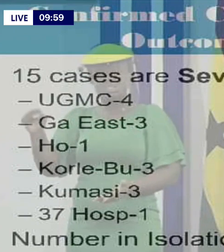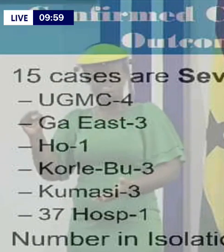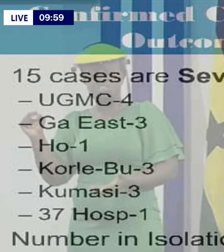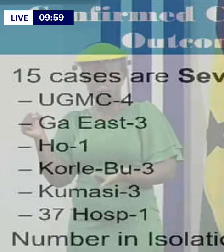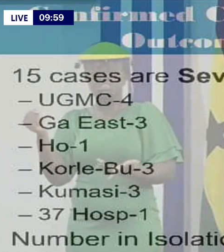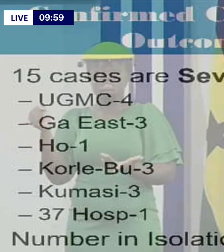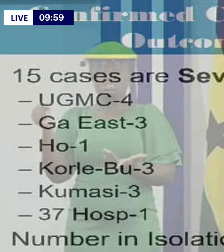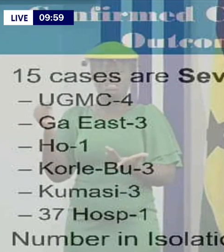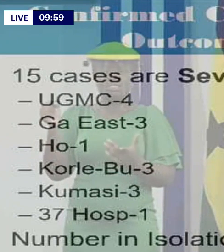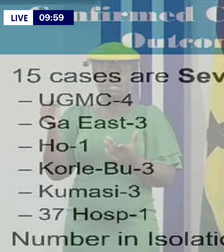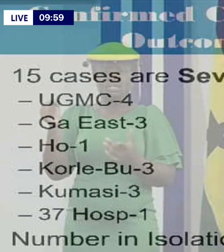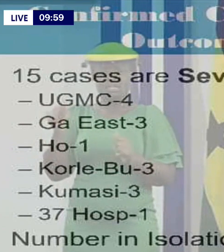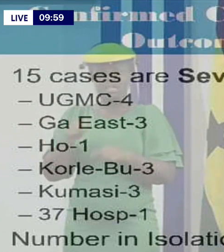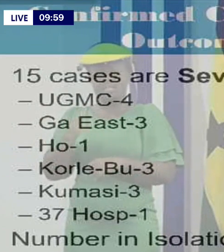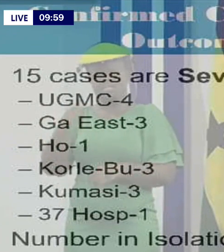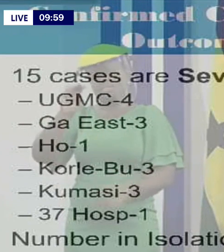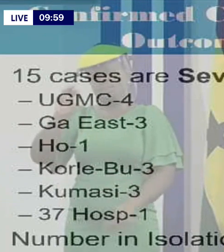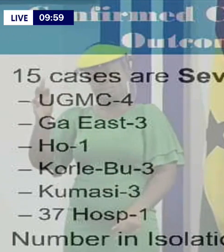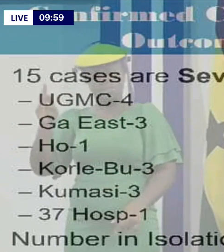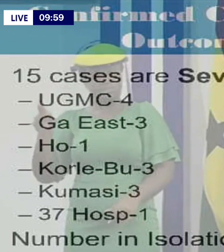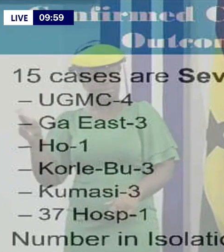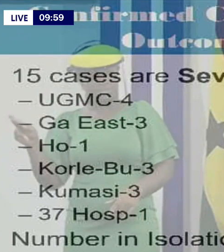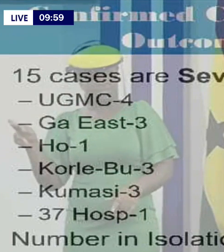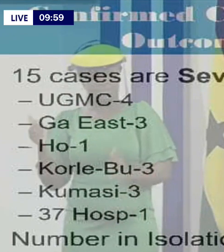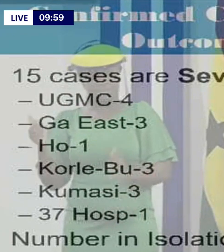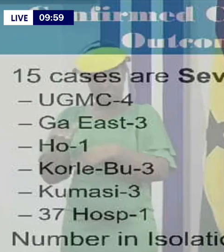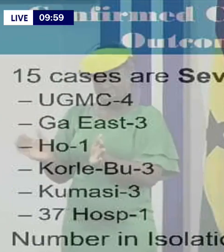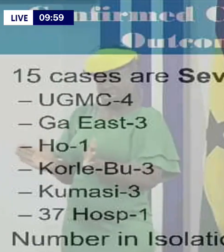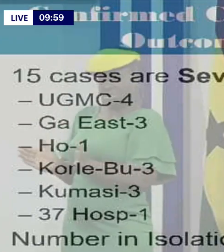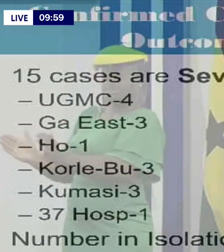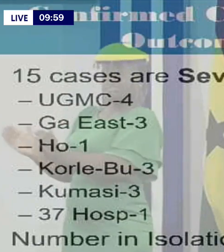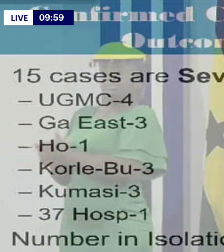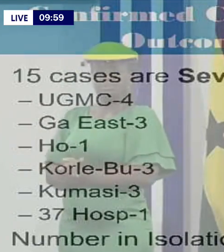are in hotels in the rest of the region being isolated.